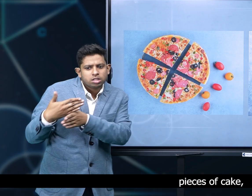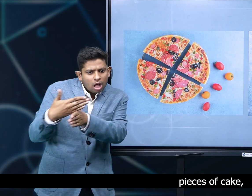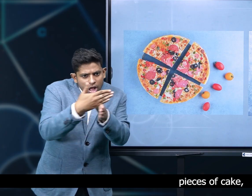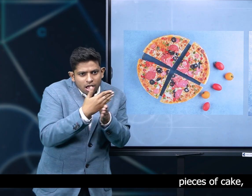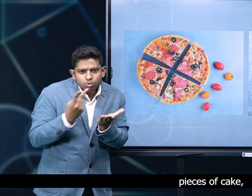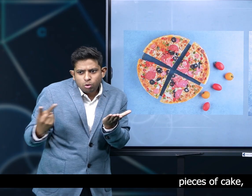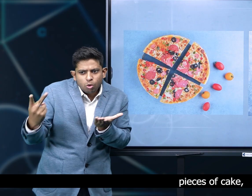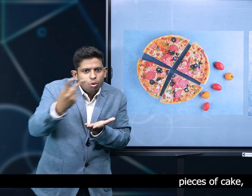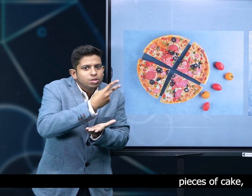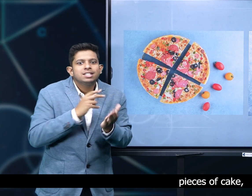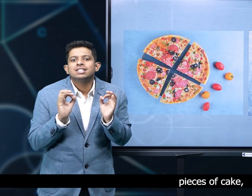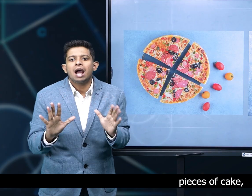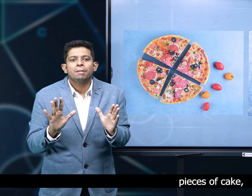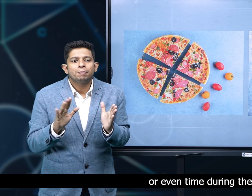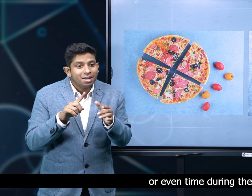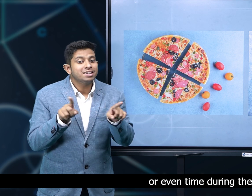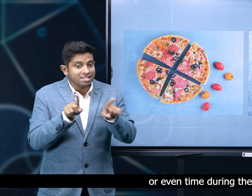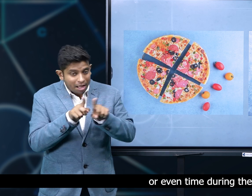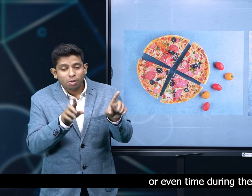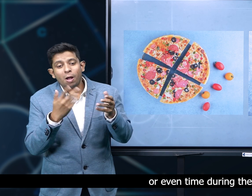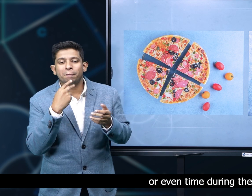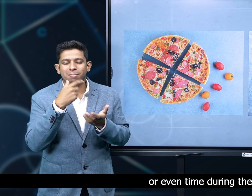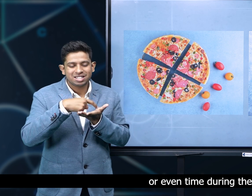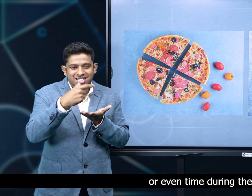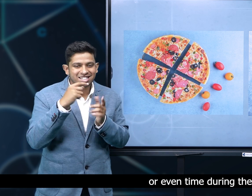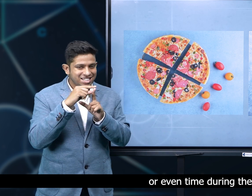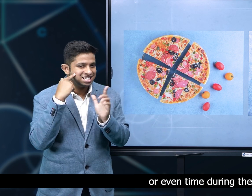pieces of cake, or even time during the day.